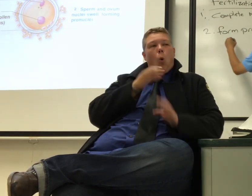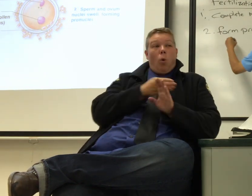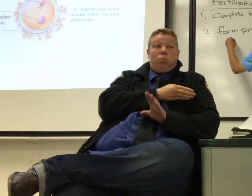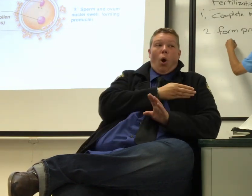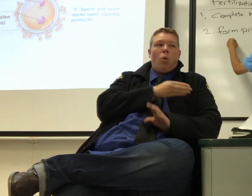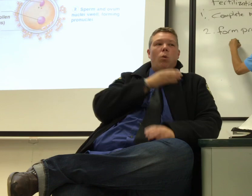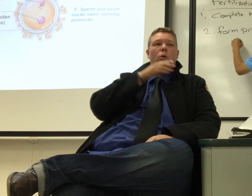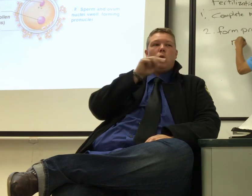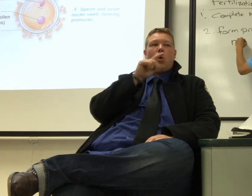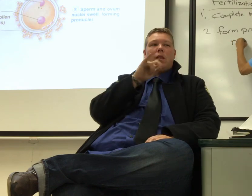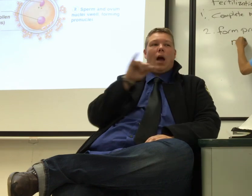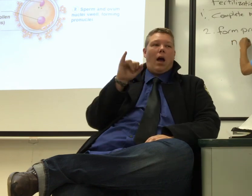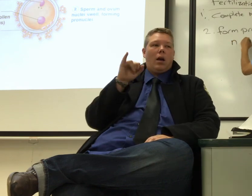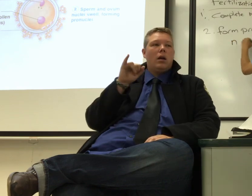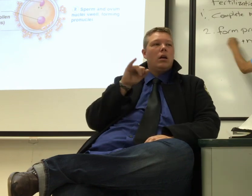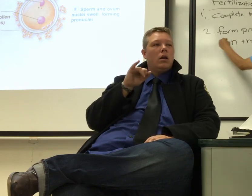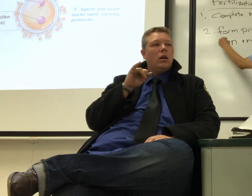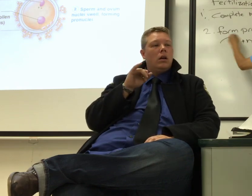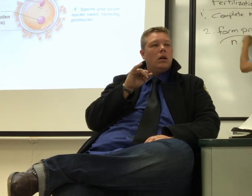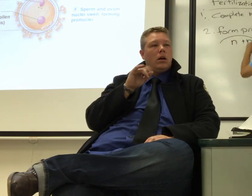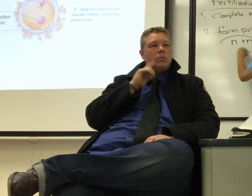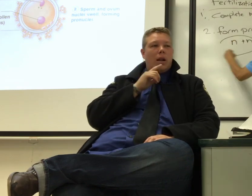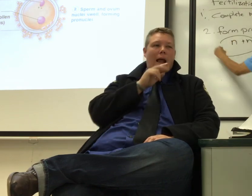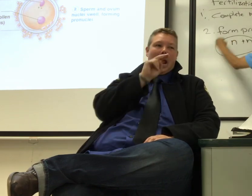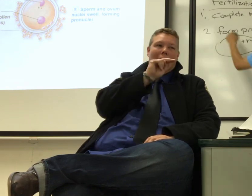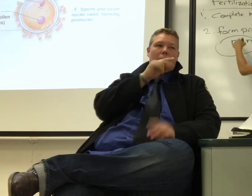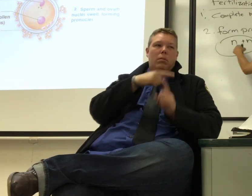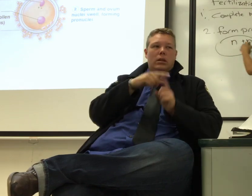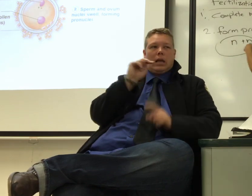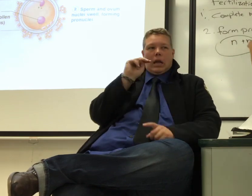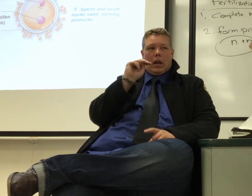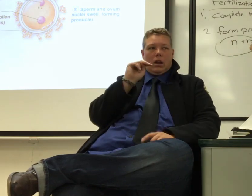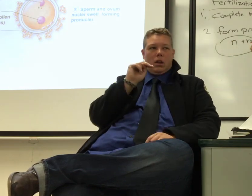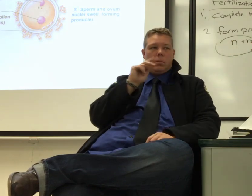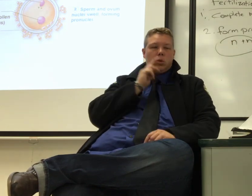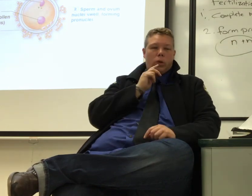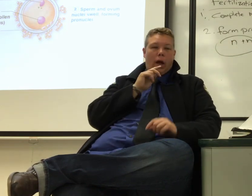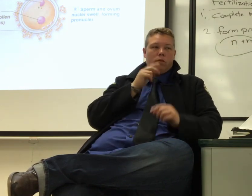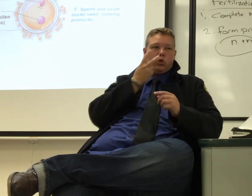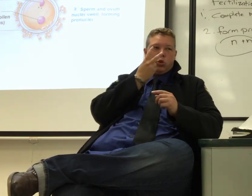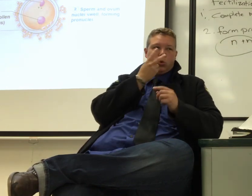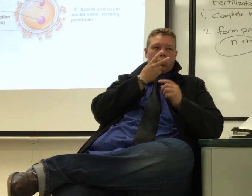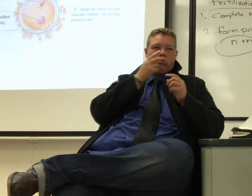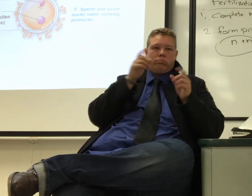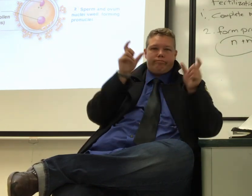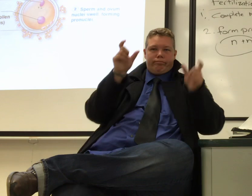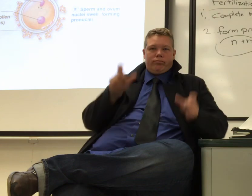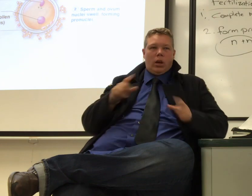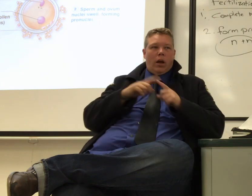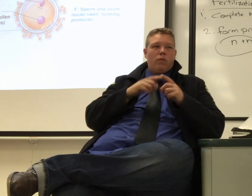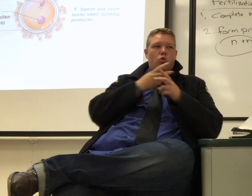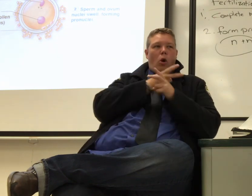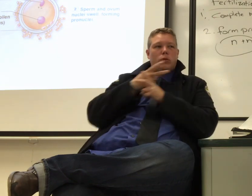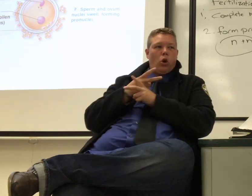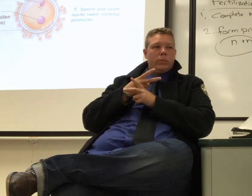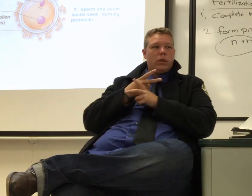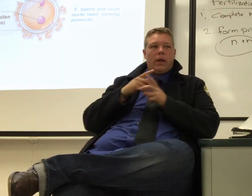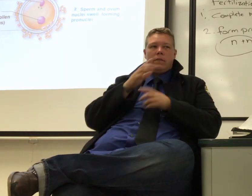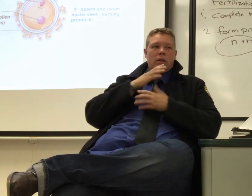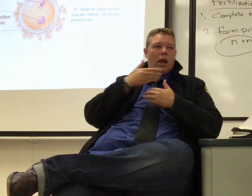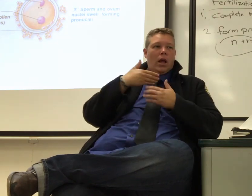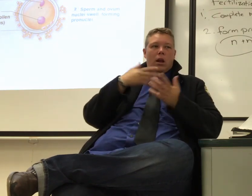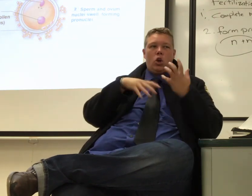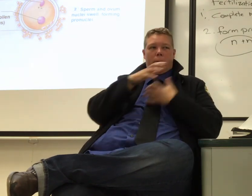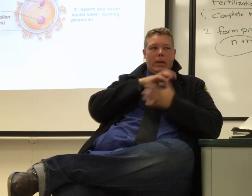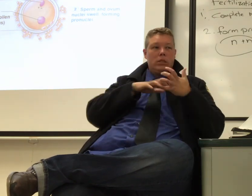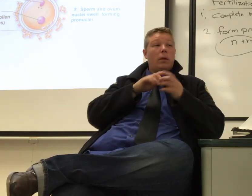this N plus N because you have two sets of chromosomes that haven't intermixed yet, but